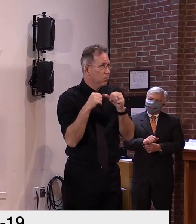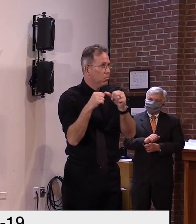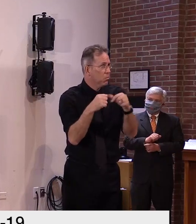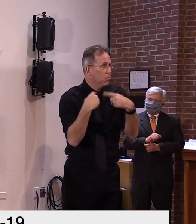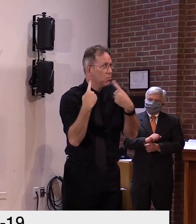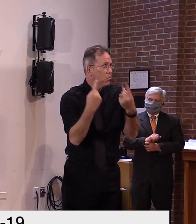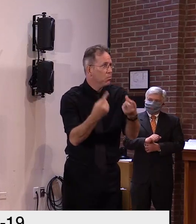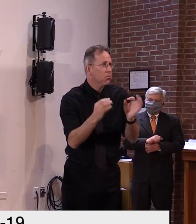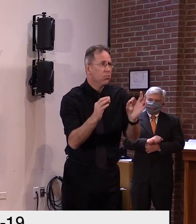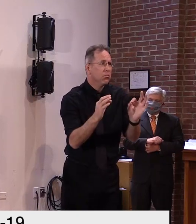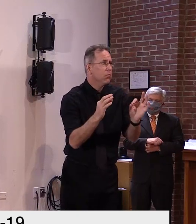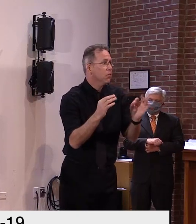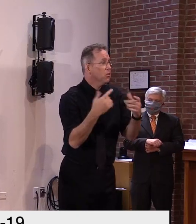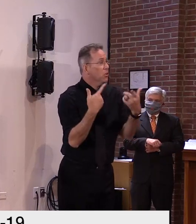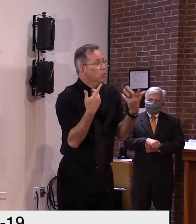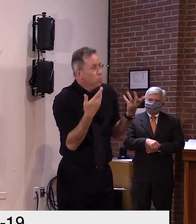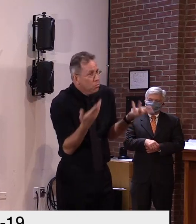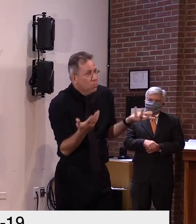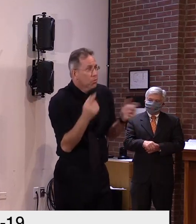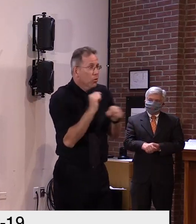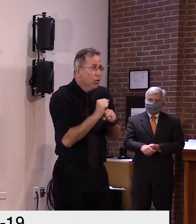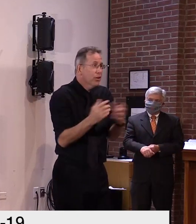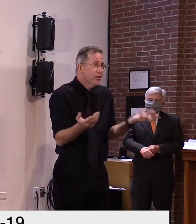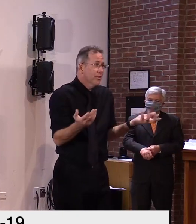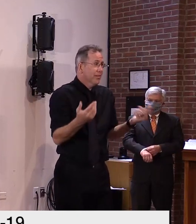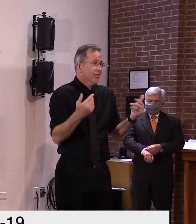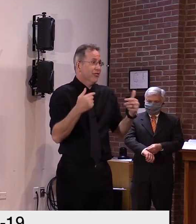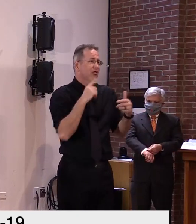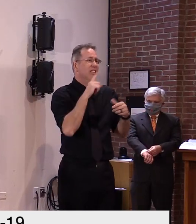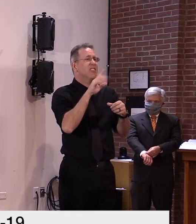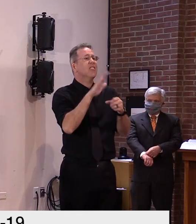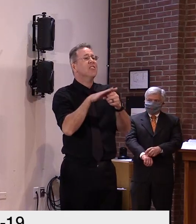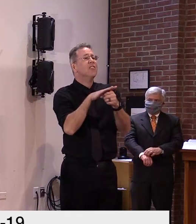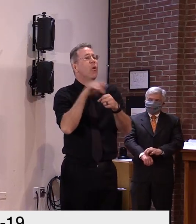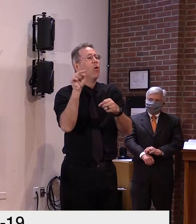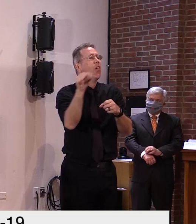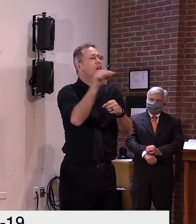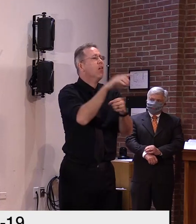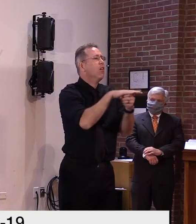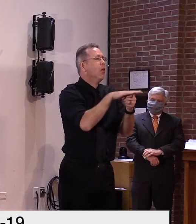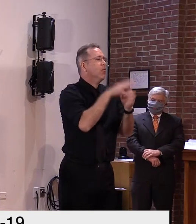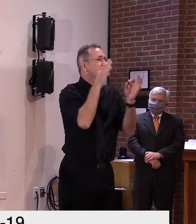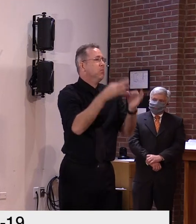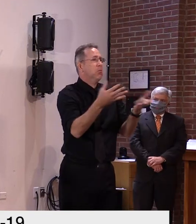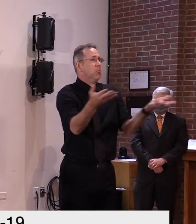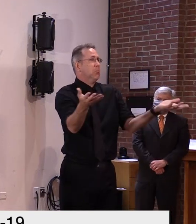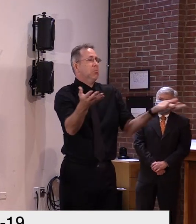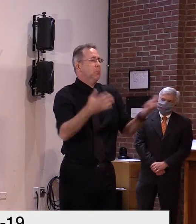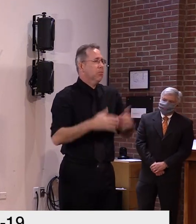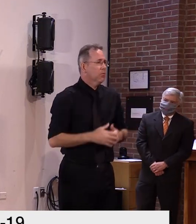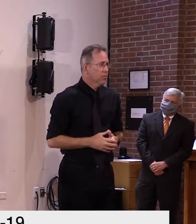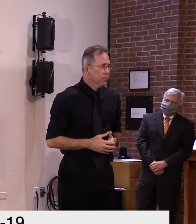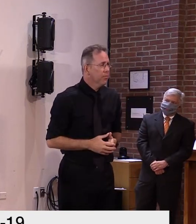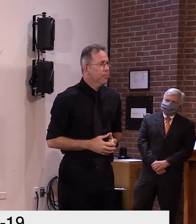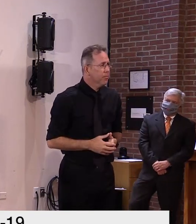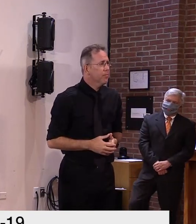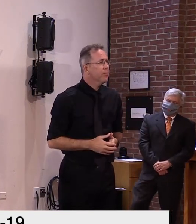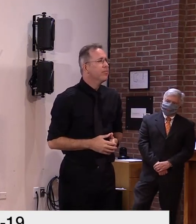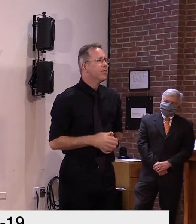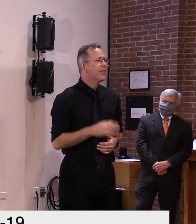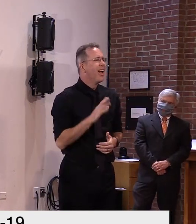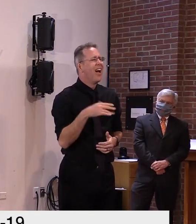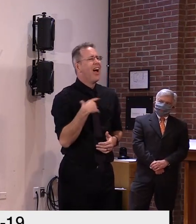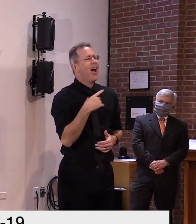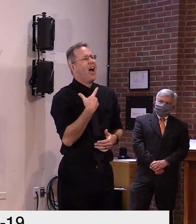So you know, can just base it on our local data. I would hate to think we would have to engage in lockdowns ever